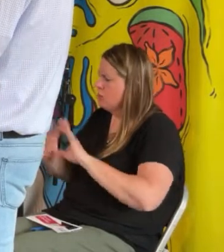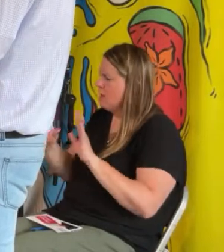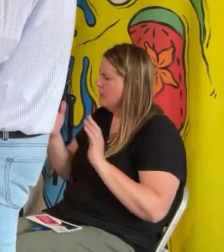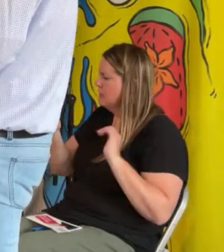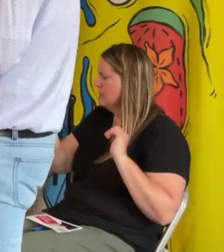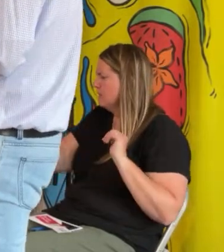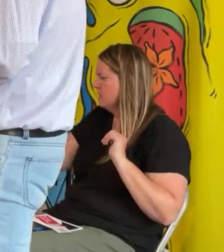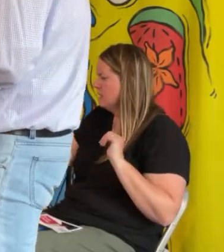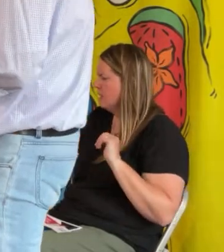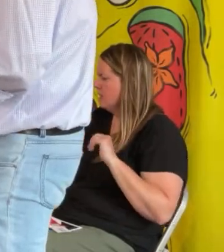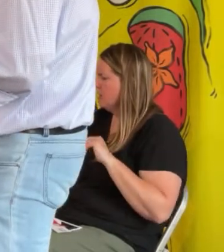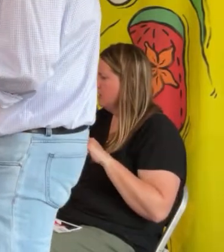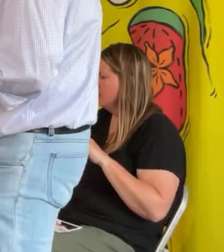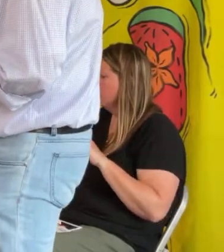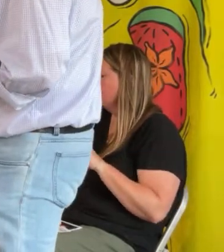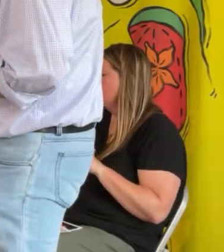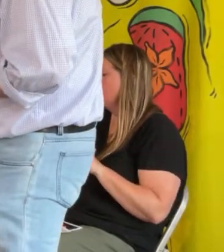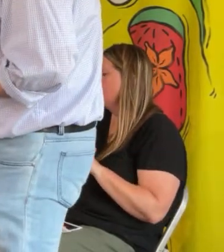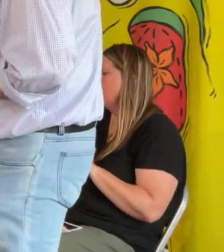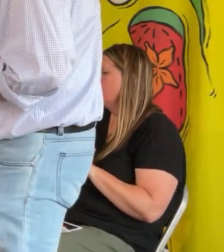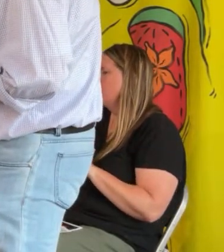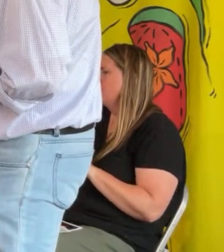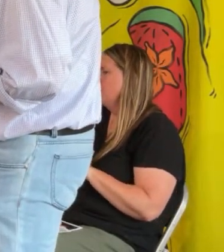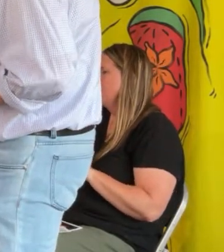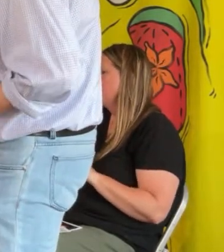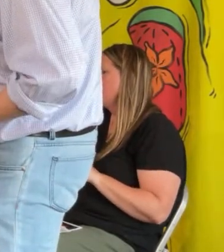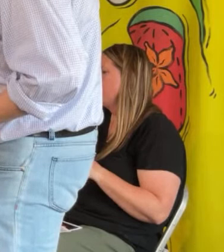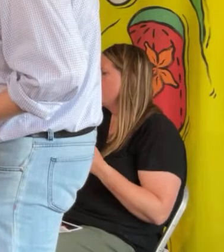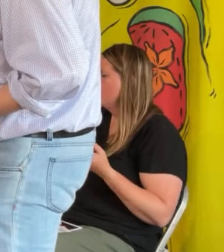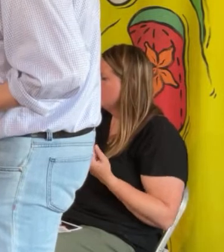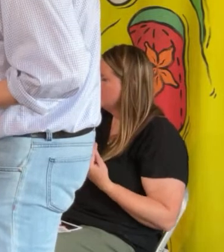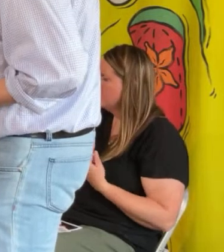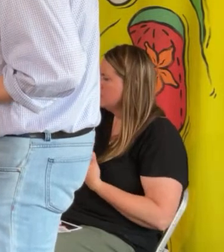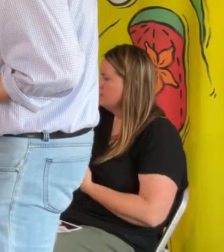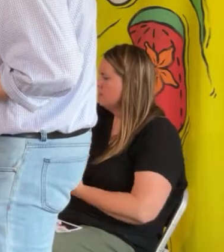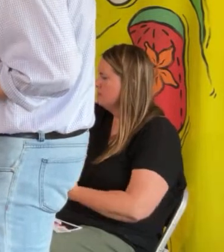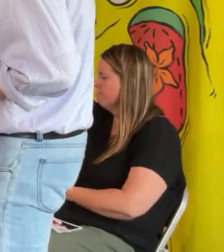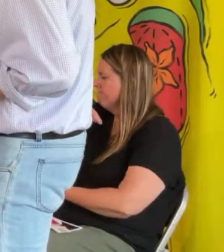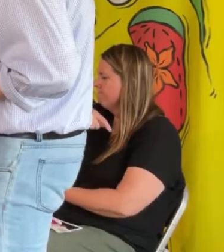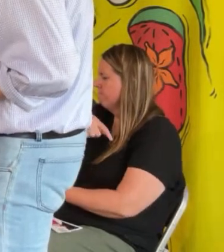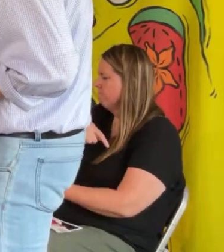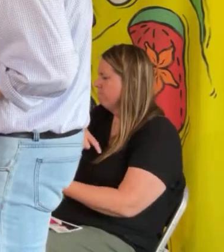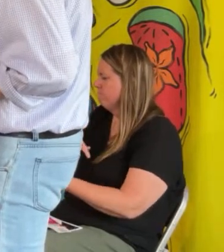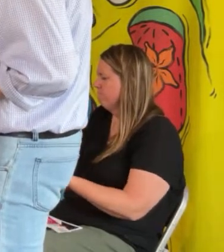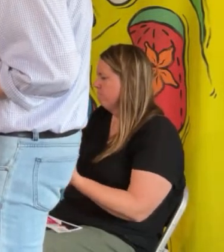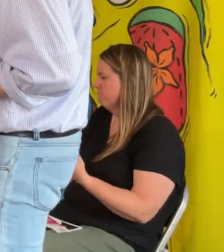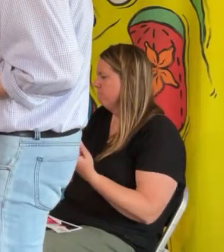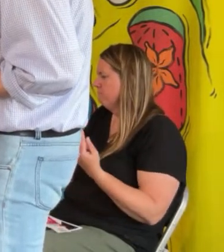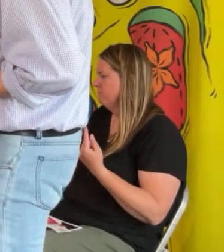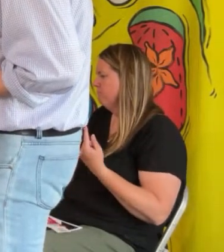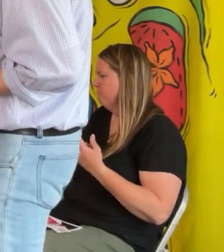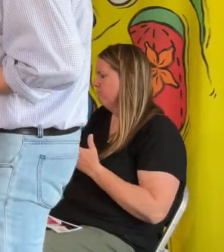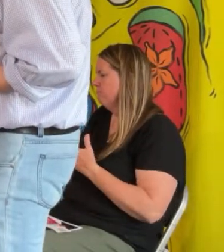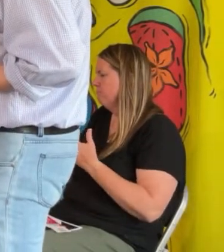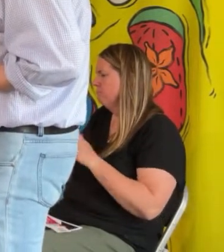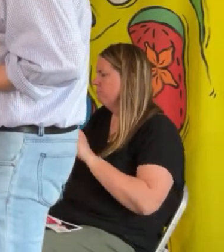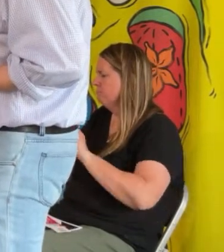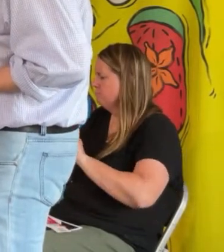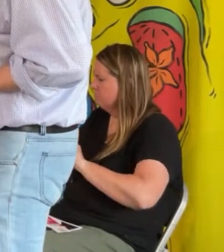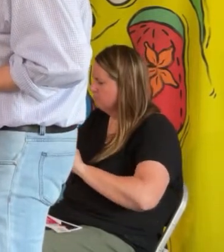bright is the sky. The avenue spins on the axis.